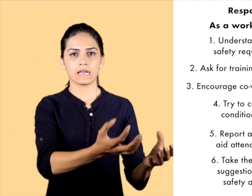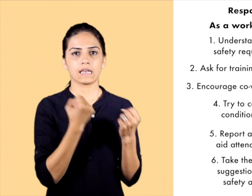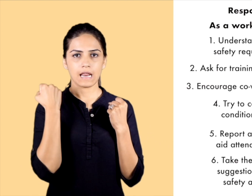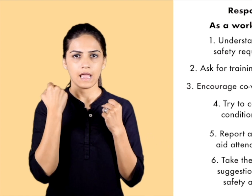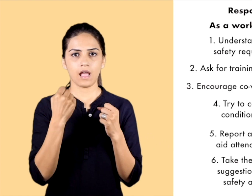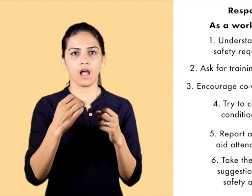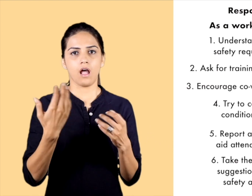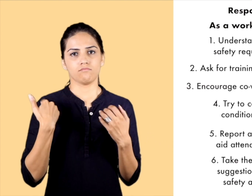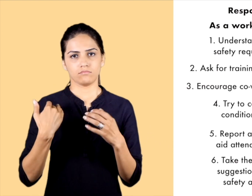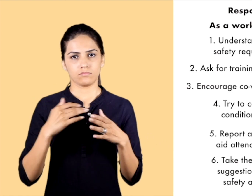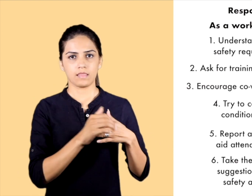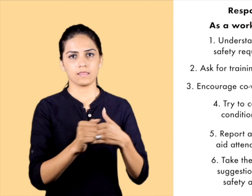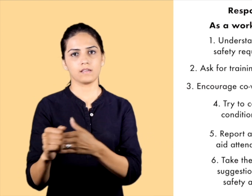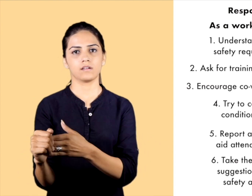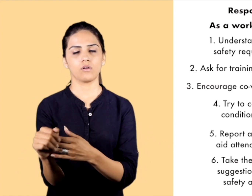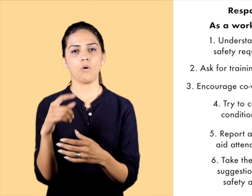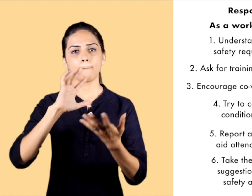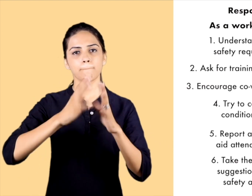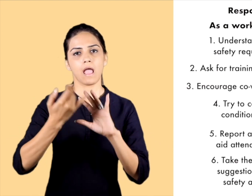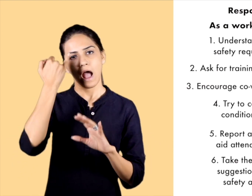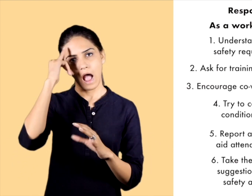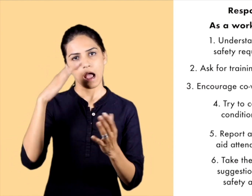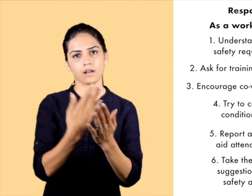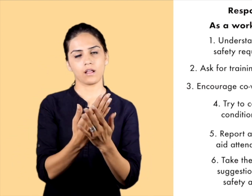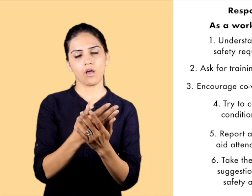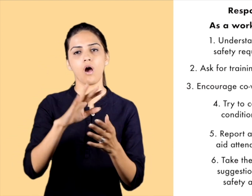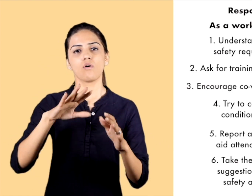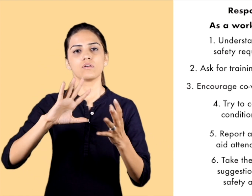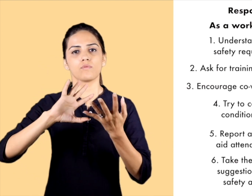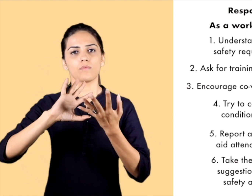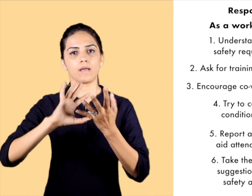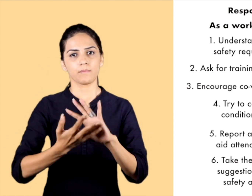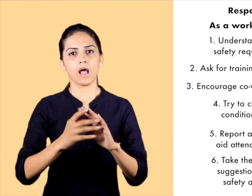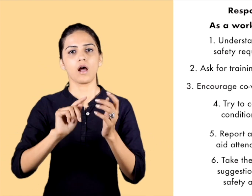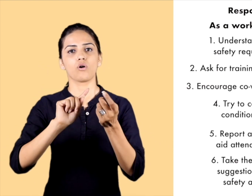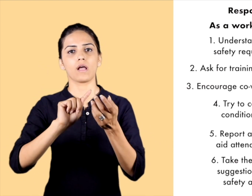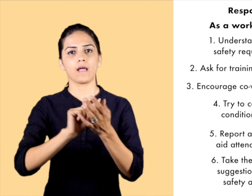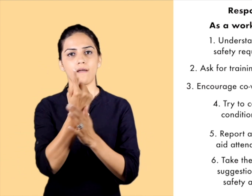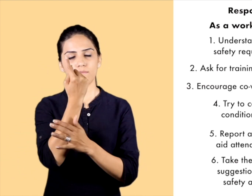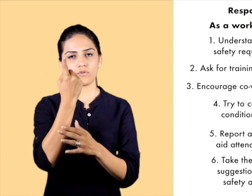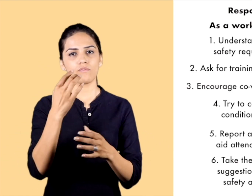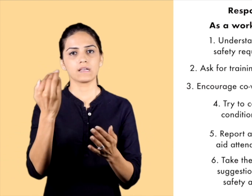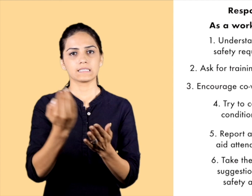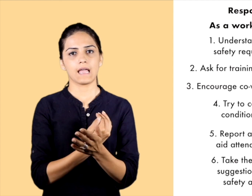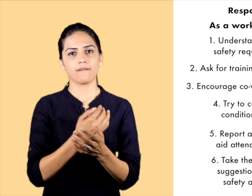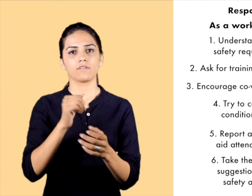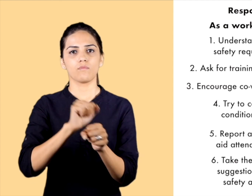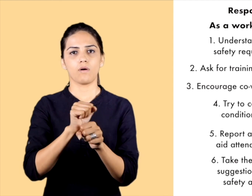6, take the initiative to make suggestions for improving safety at workplace.